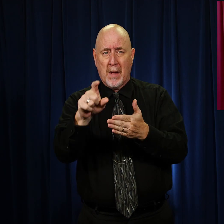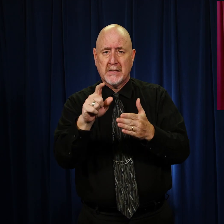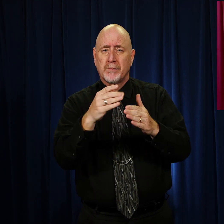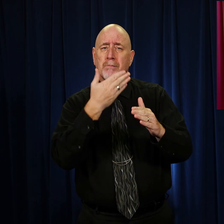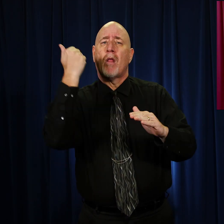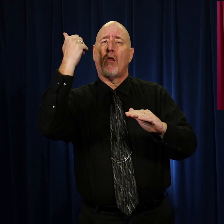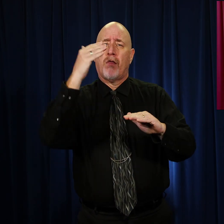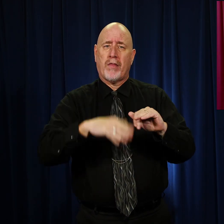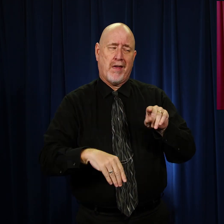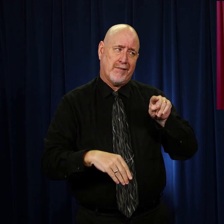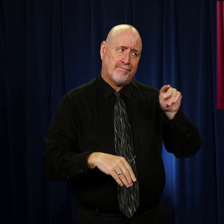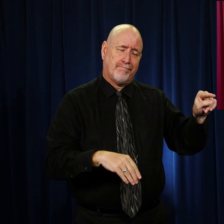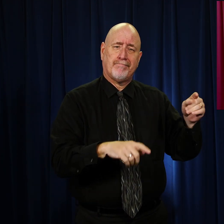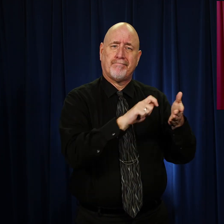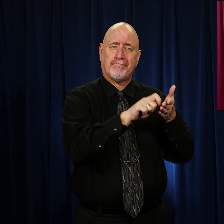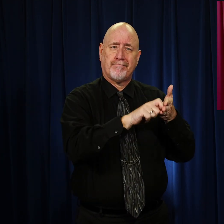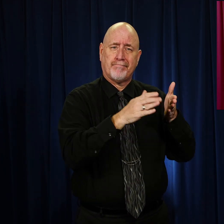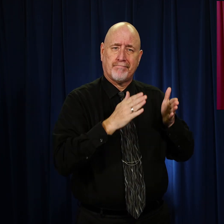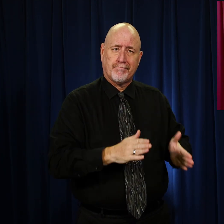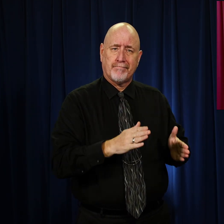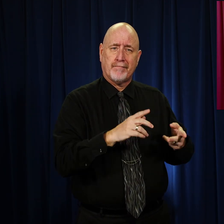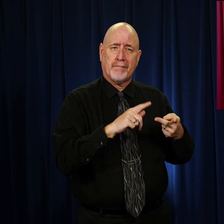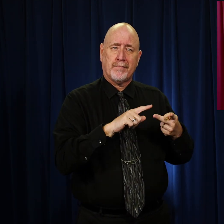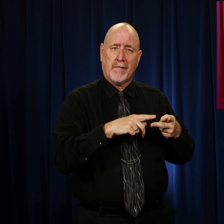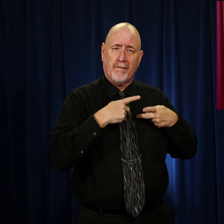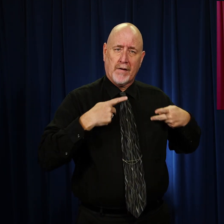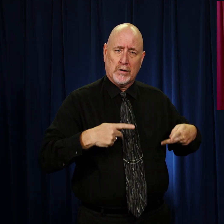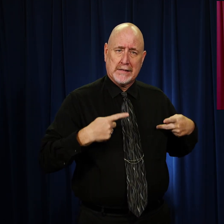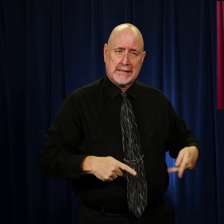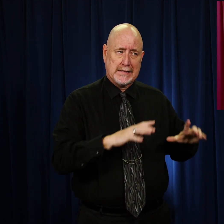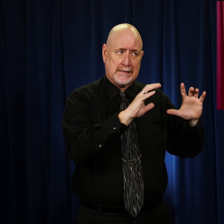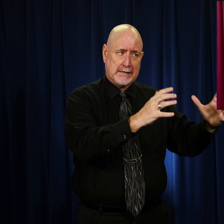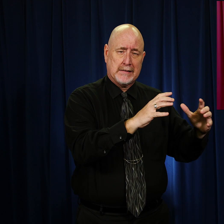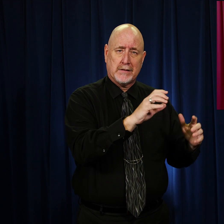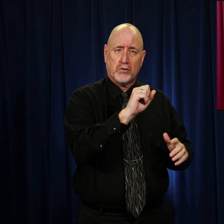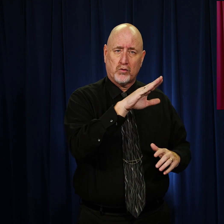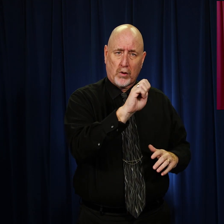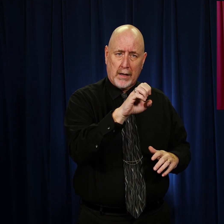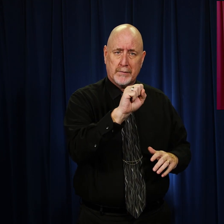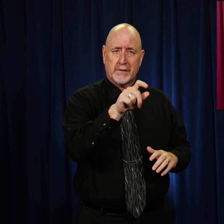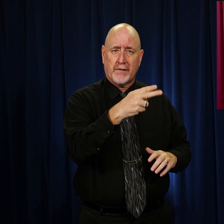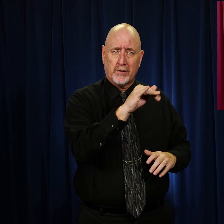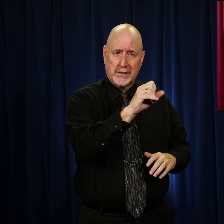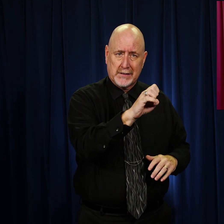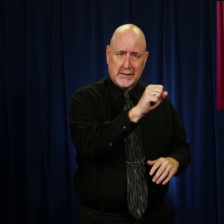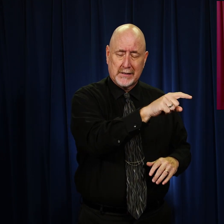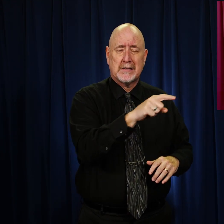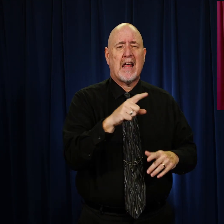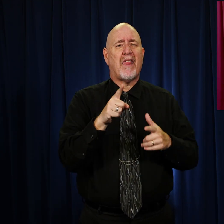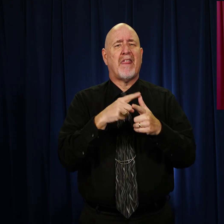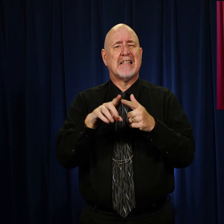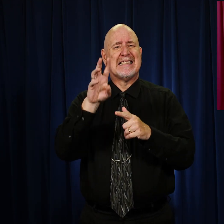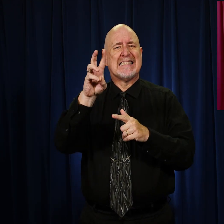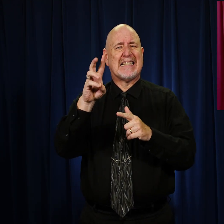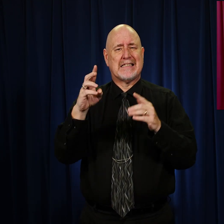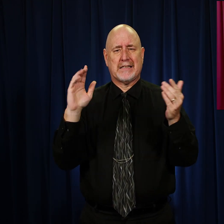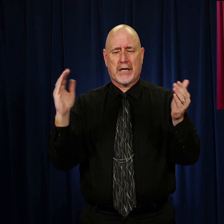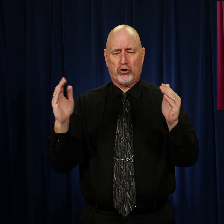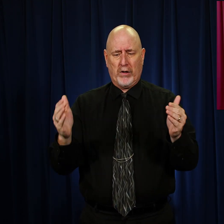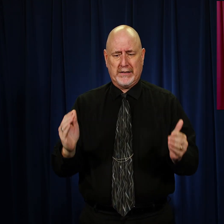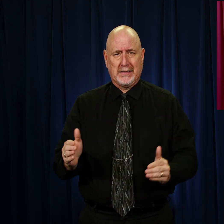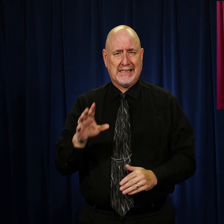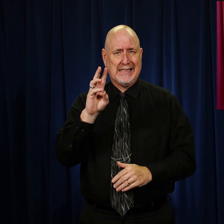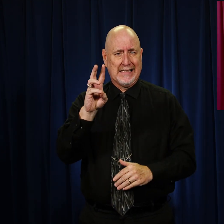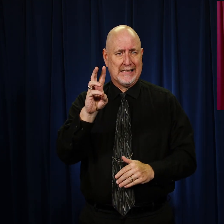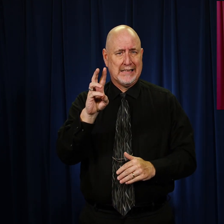to surpass the righteousness of the scribes and Pharisees. And then he goes into what we're calling 6 contrasts. He's